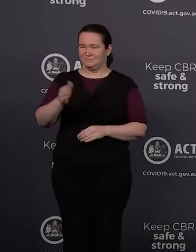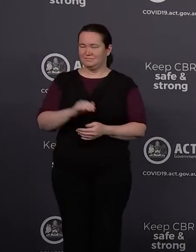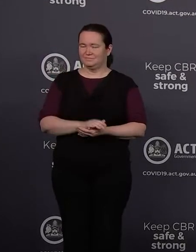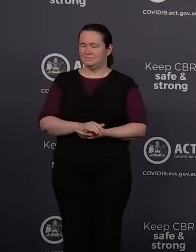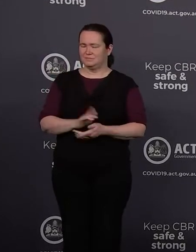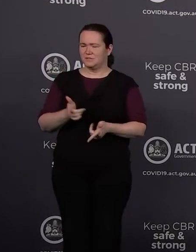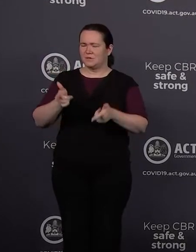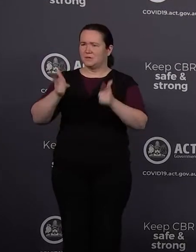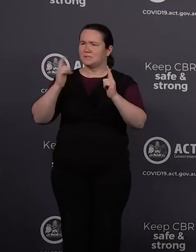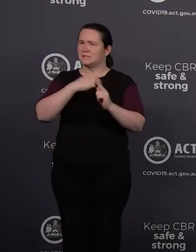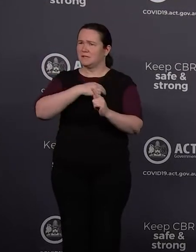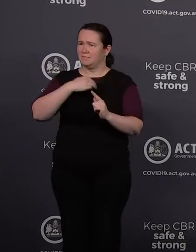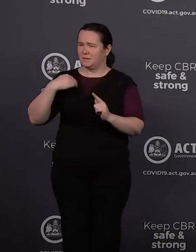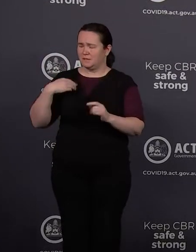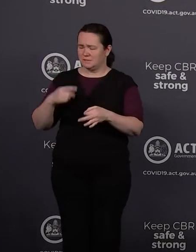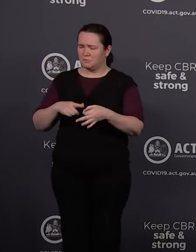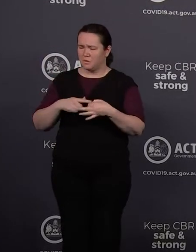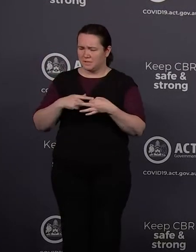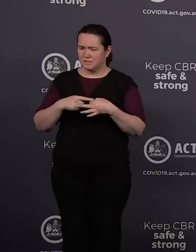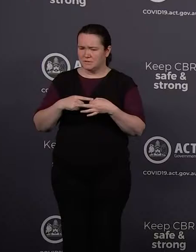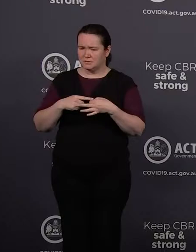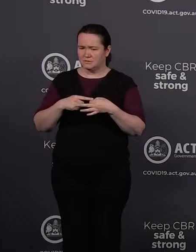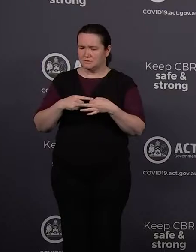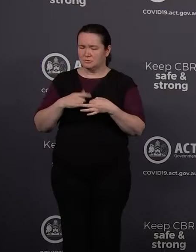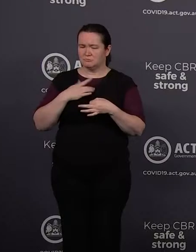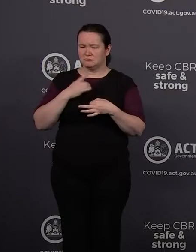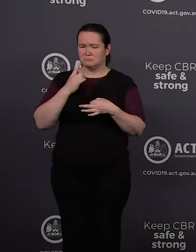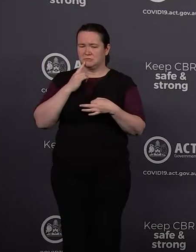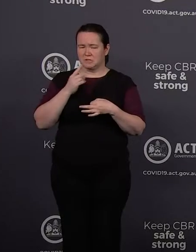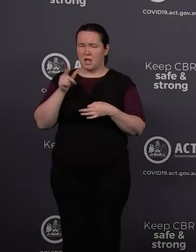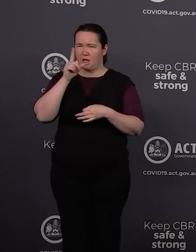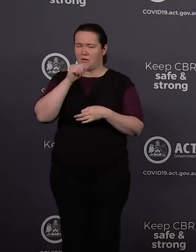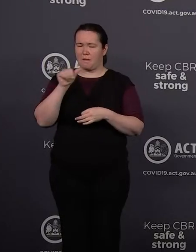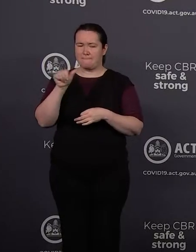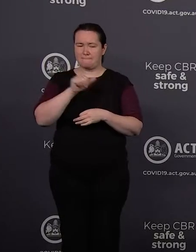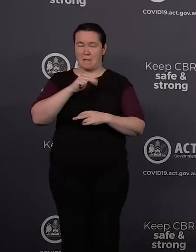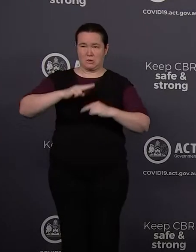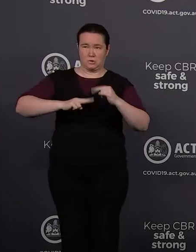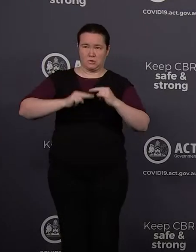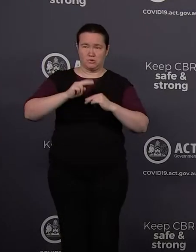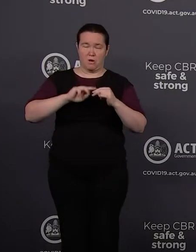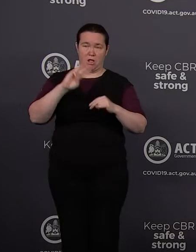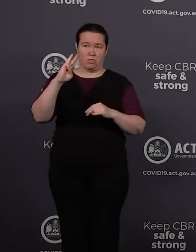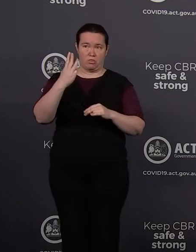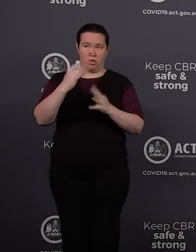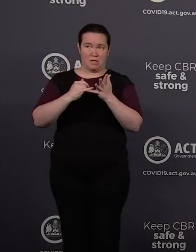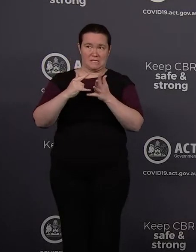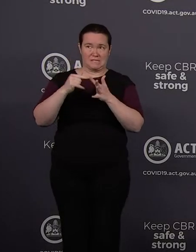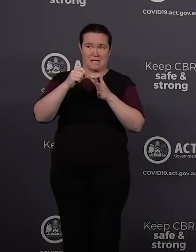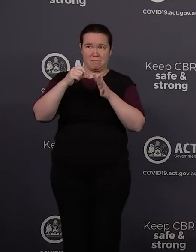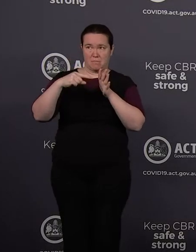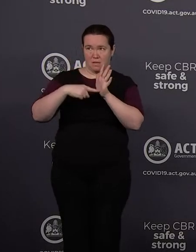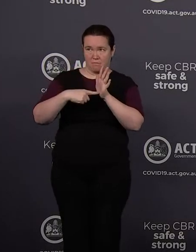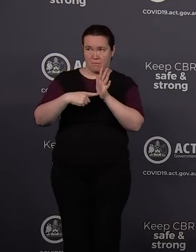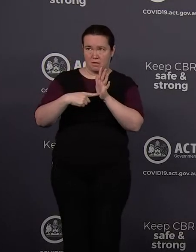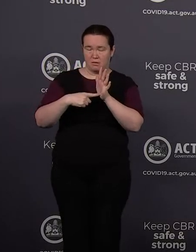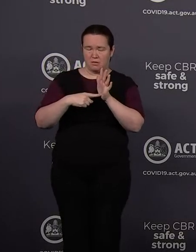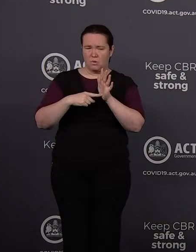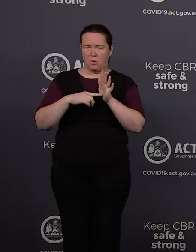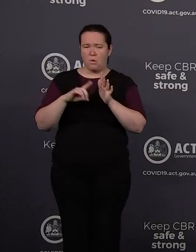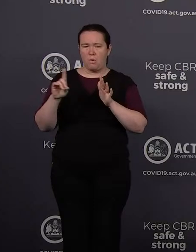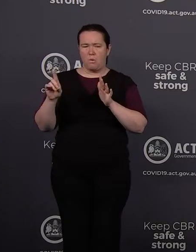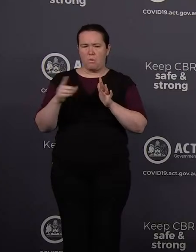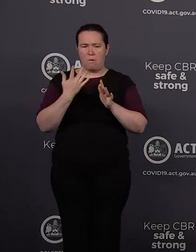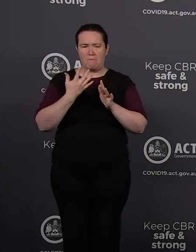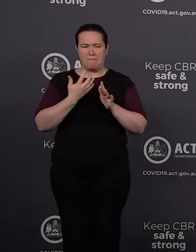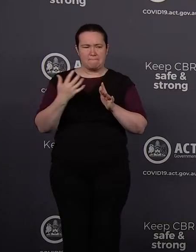Chief Minister, you've indicated a staged return to construction from the 3rd of September. What kind of things have to stay the